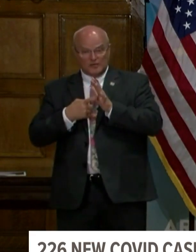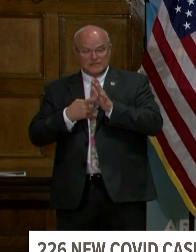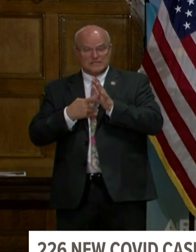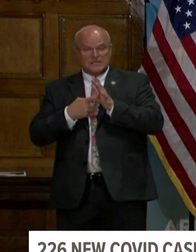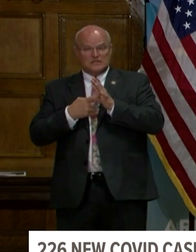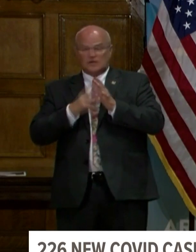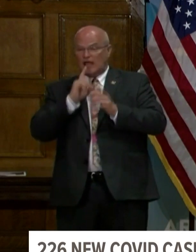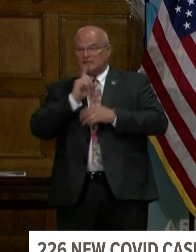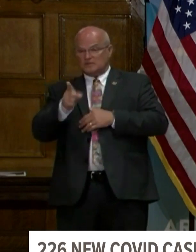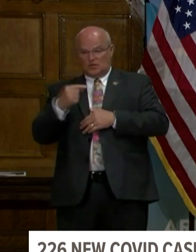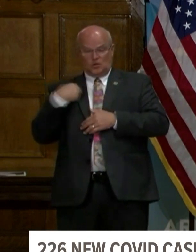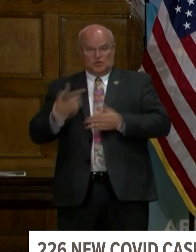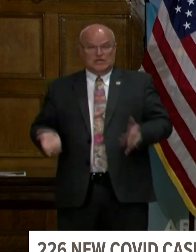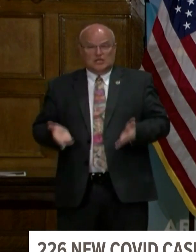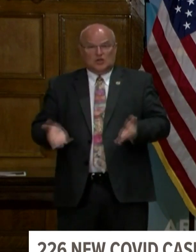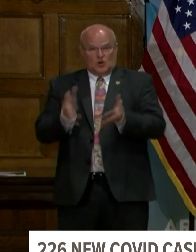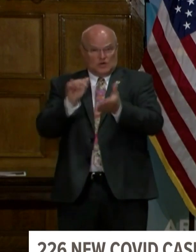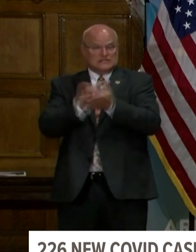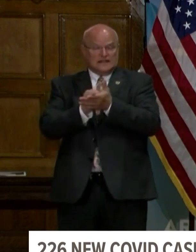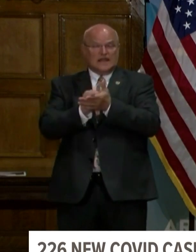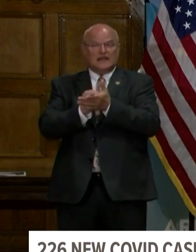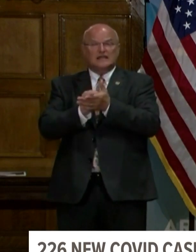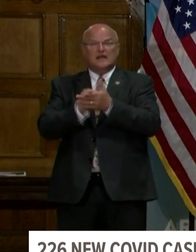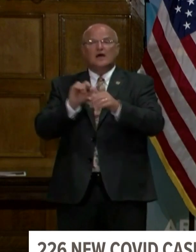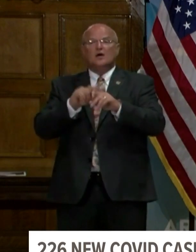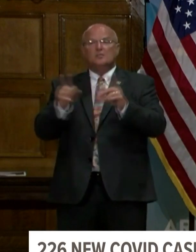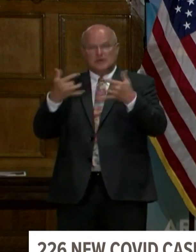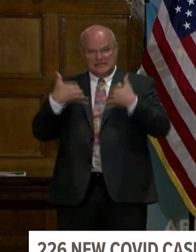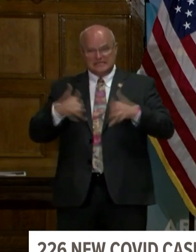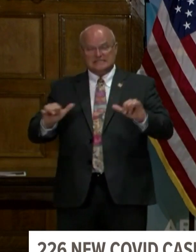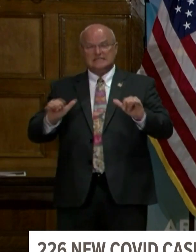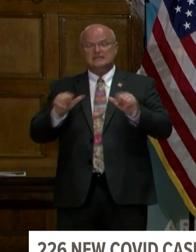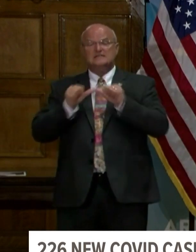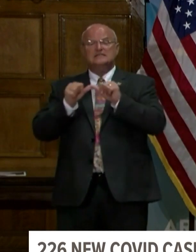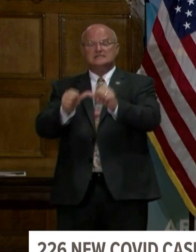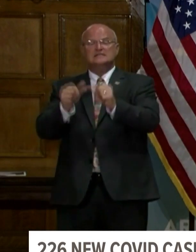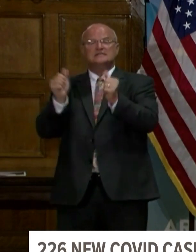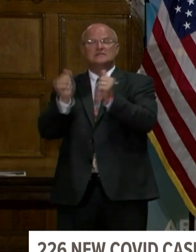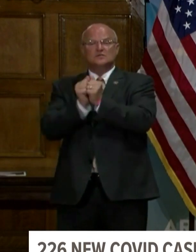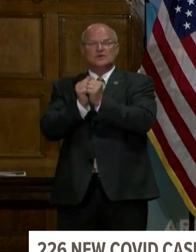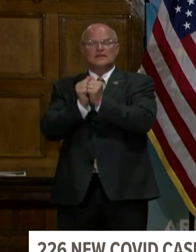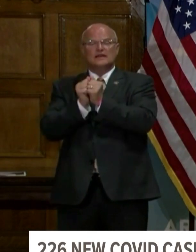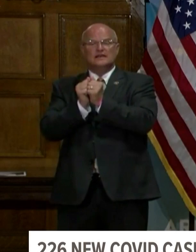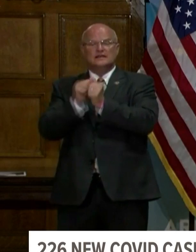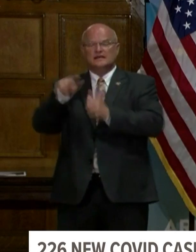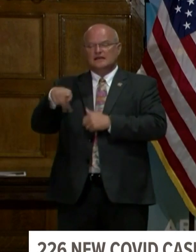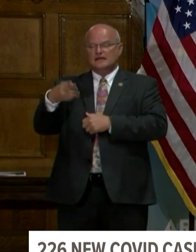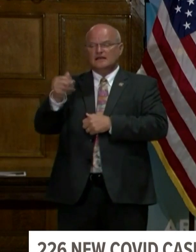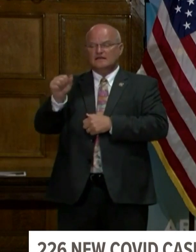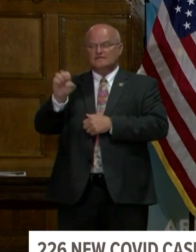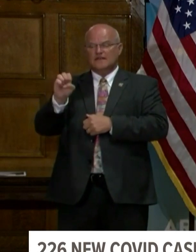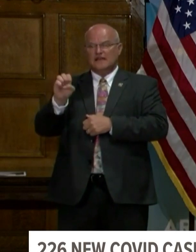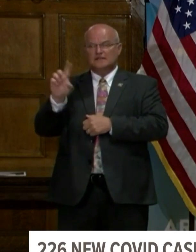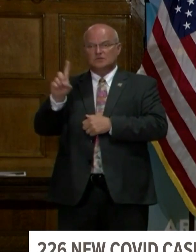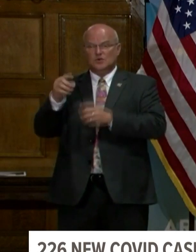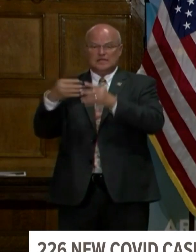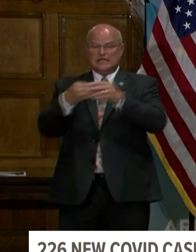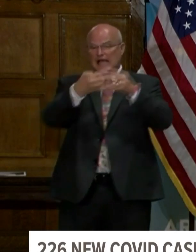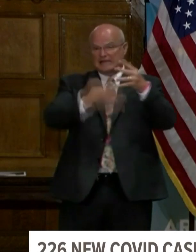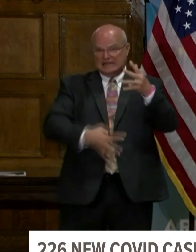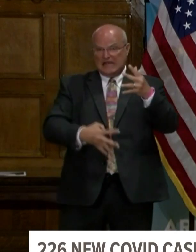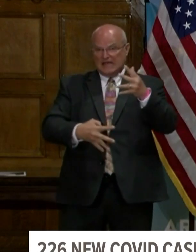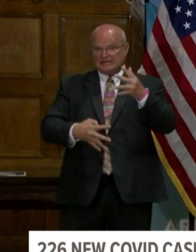so absolutely, we encourage that, but it's still consistent with the phase 1 guidelines